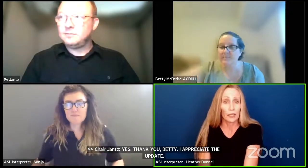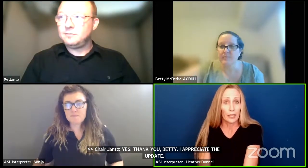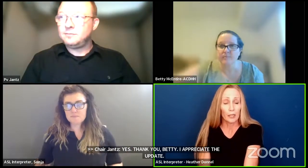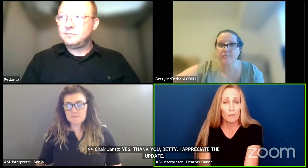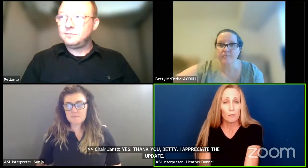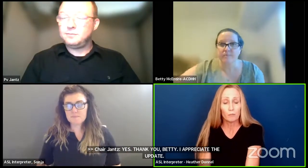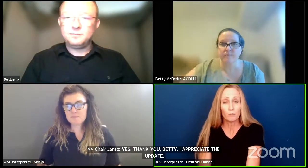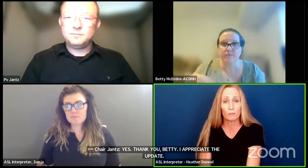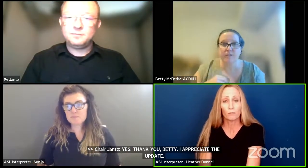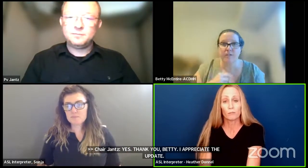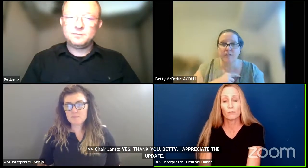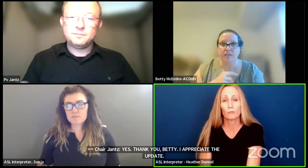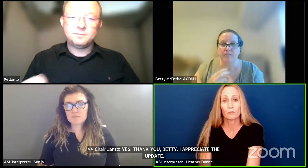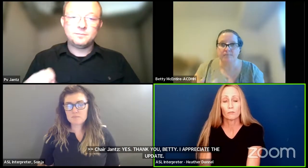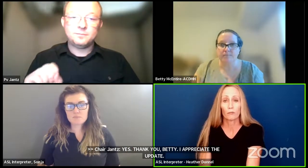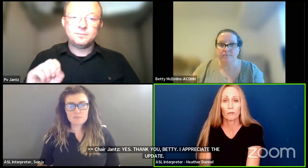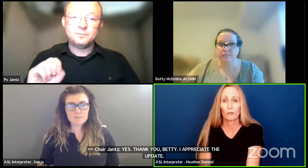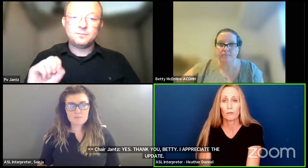or Nikki.